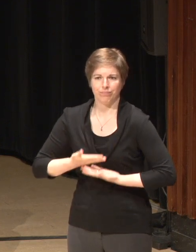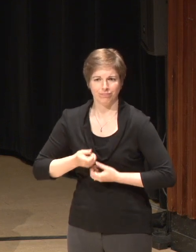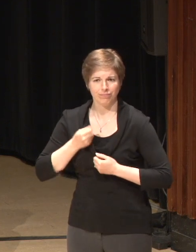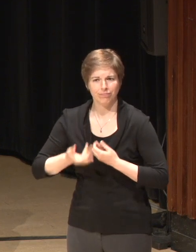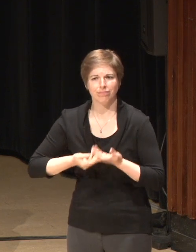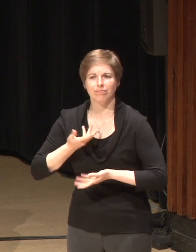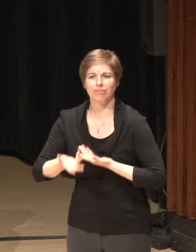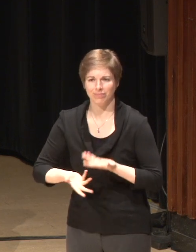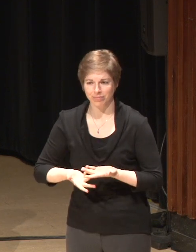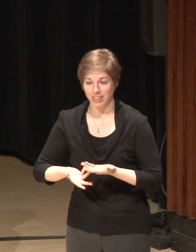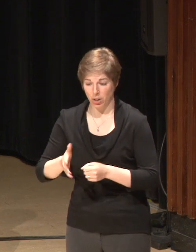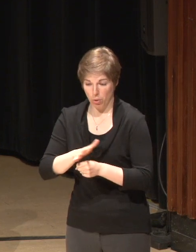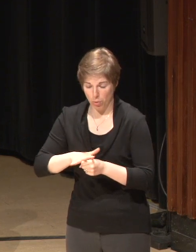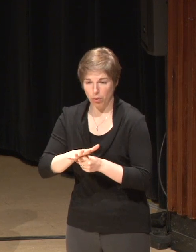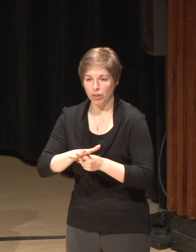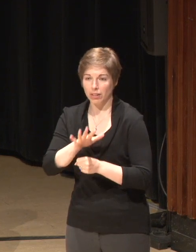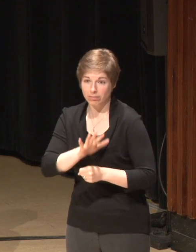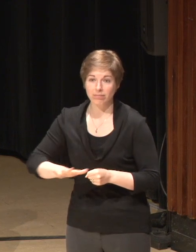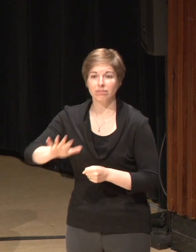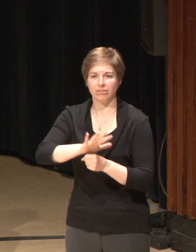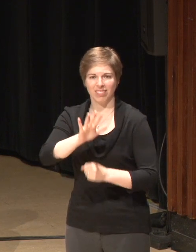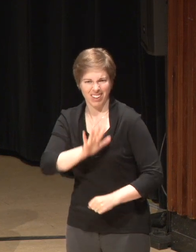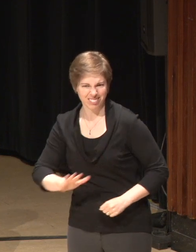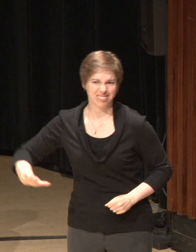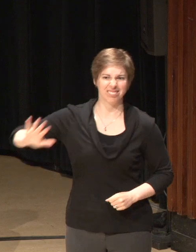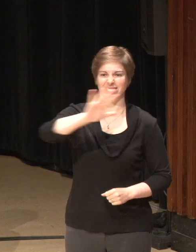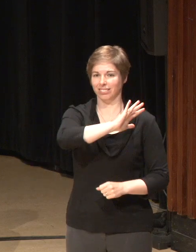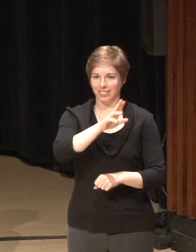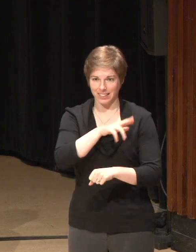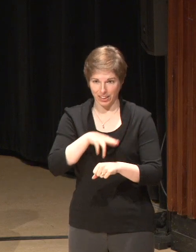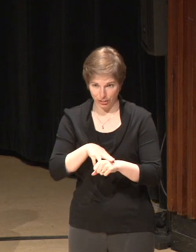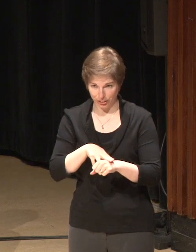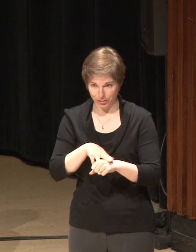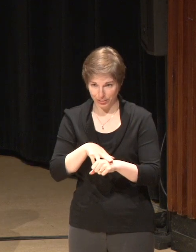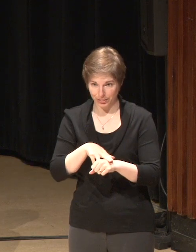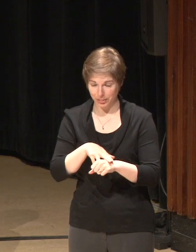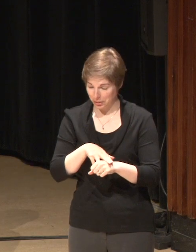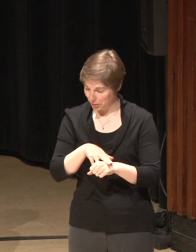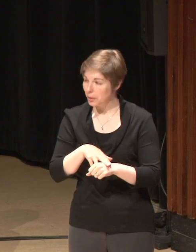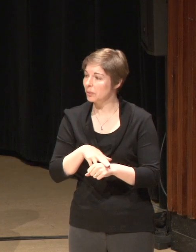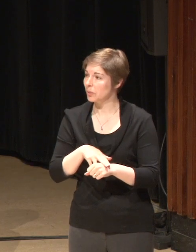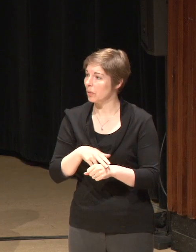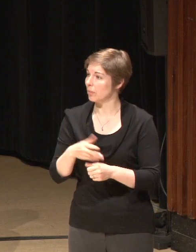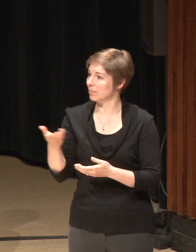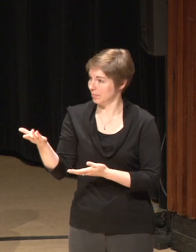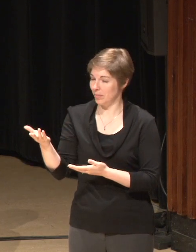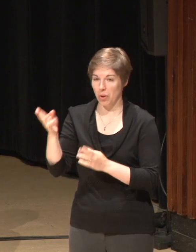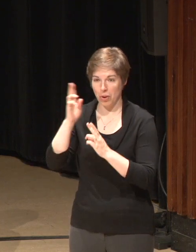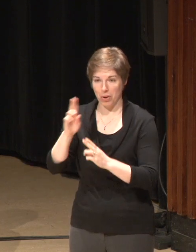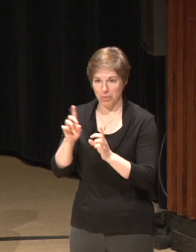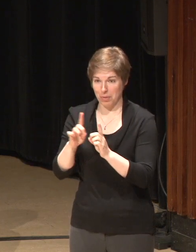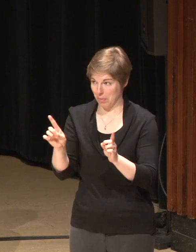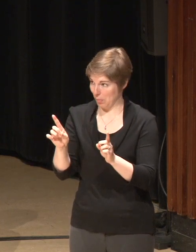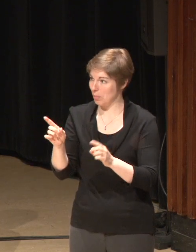ask Don Bureau and Robbie Shaw to come forward for the presentation of the Honorary Diploma.